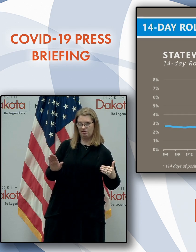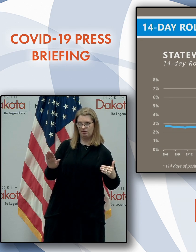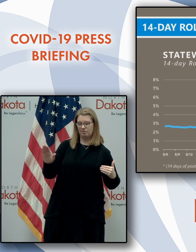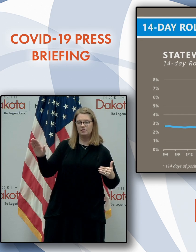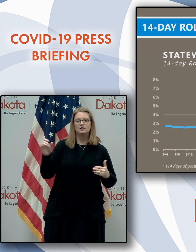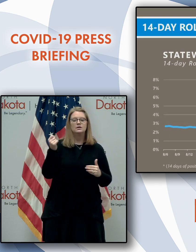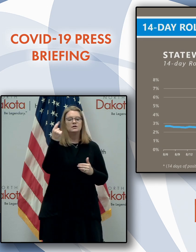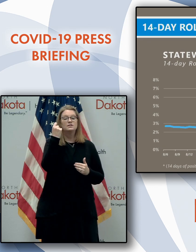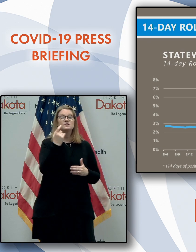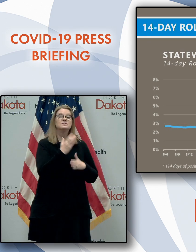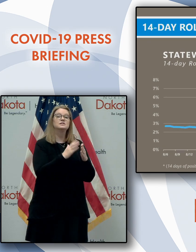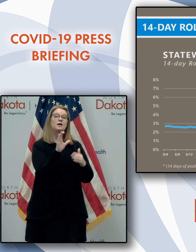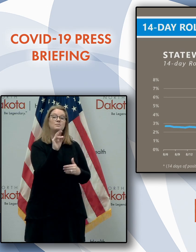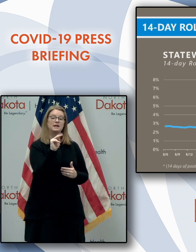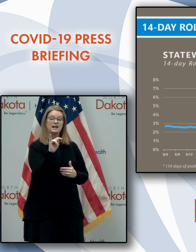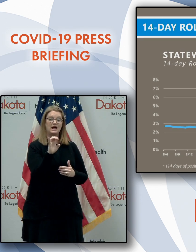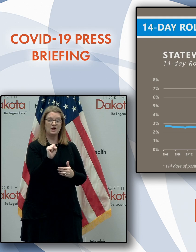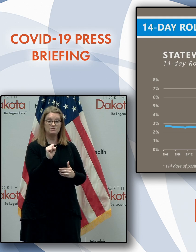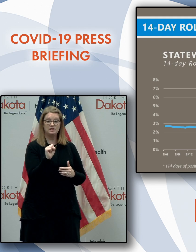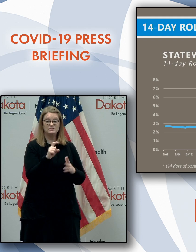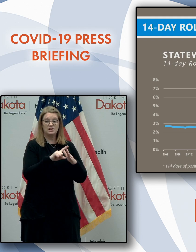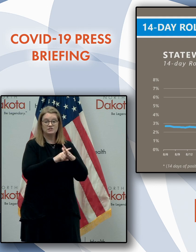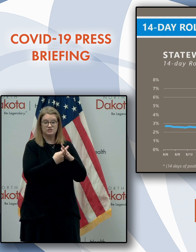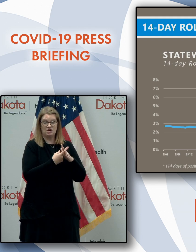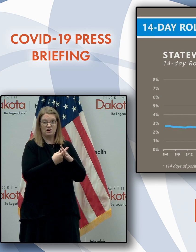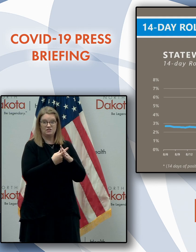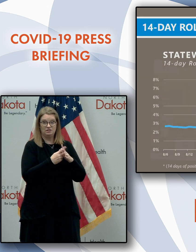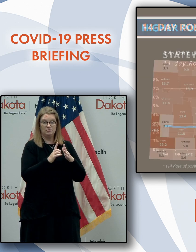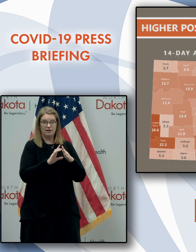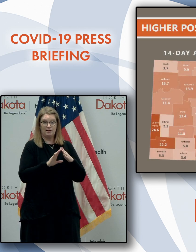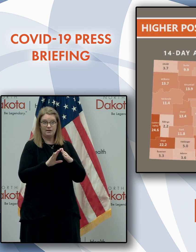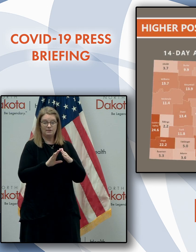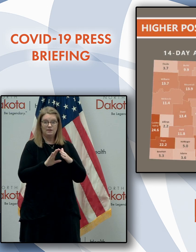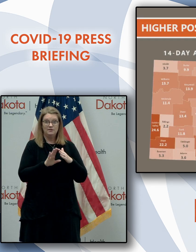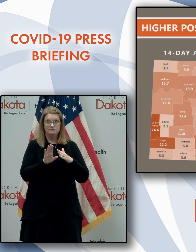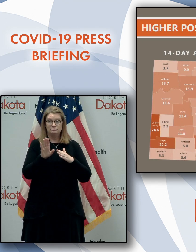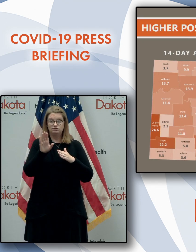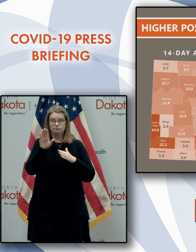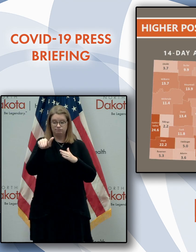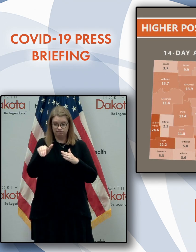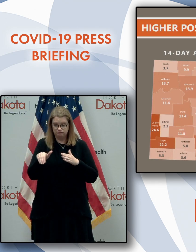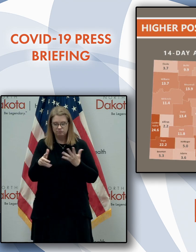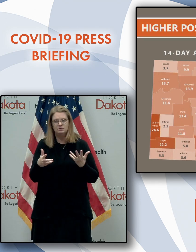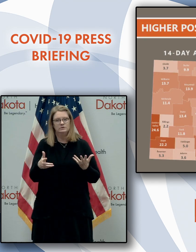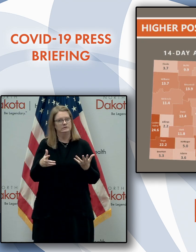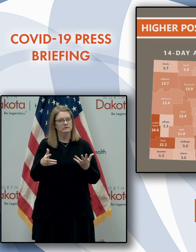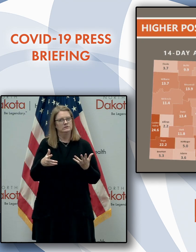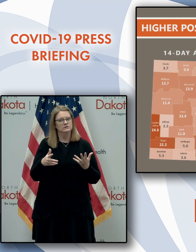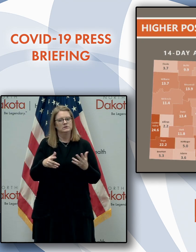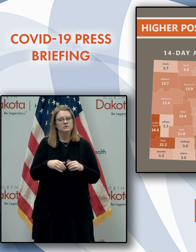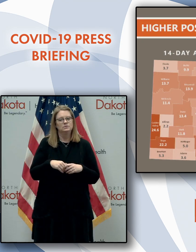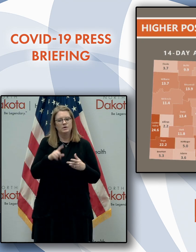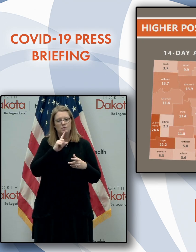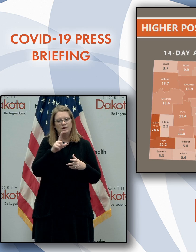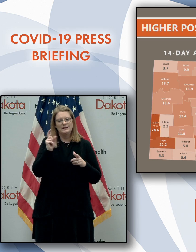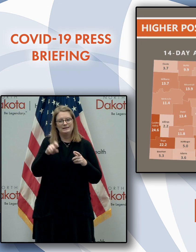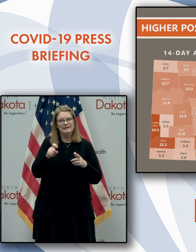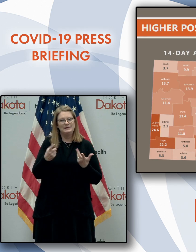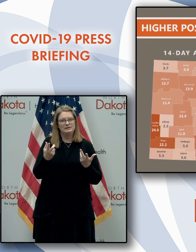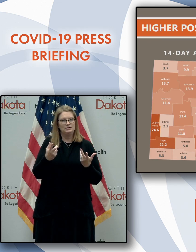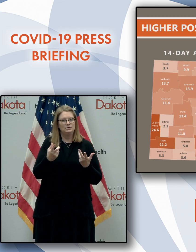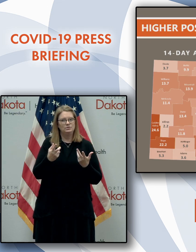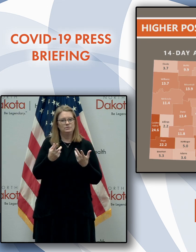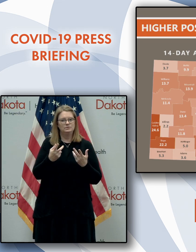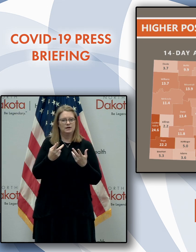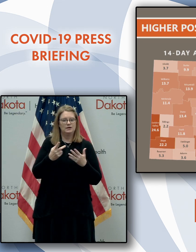counties that are trending in the right direction, but unfortunately, we've got more counties that are going up than are going down. And so we need to dive below